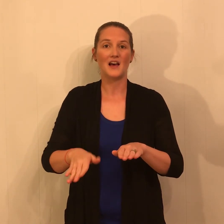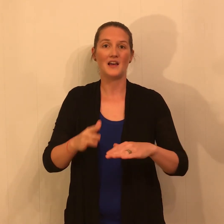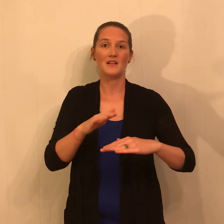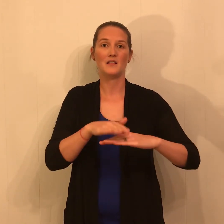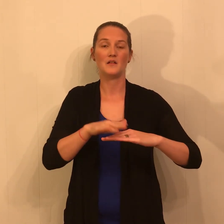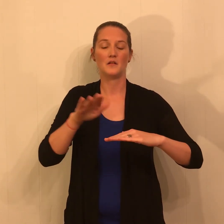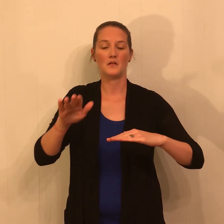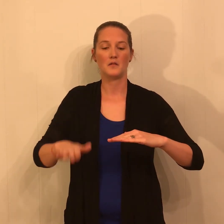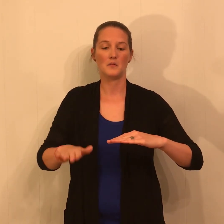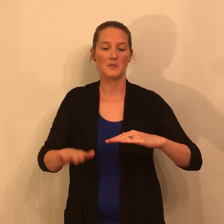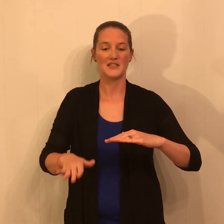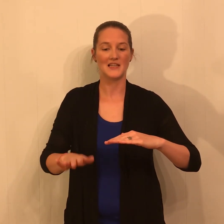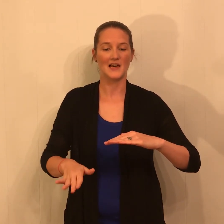beside,